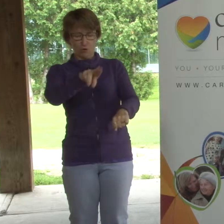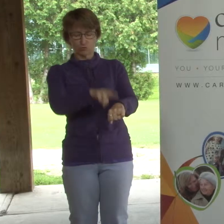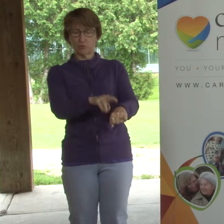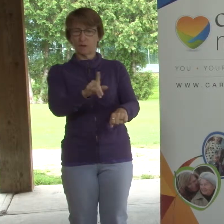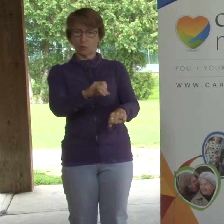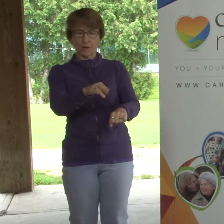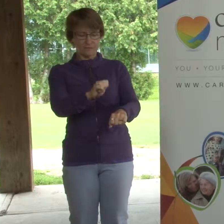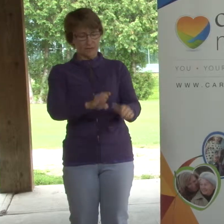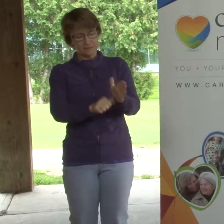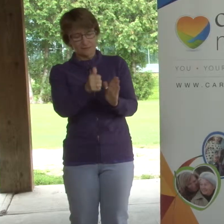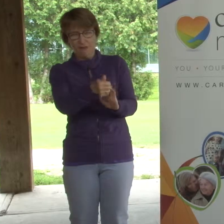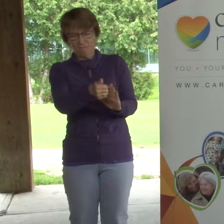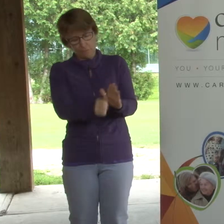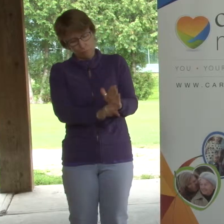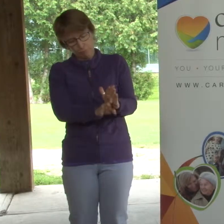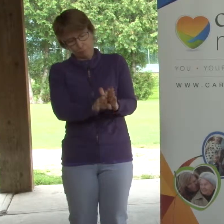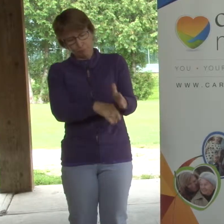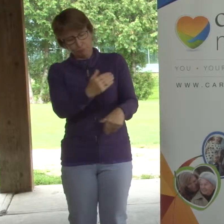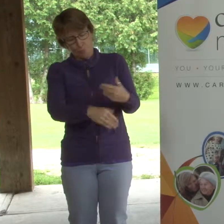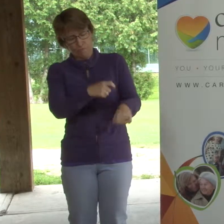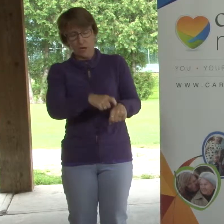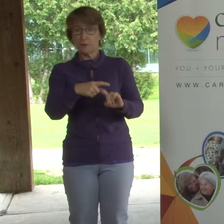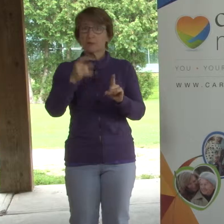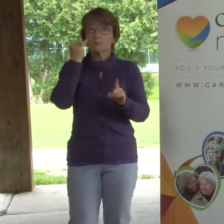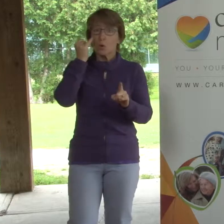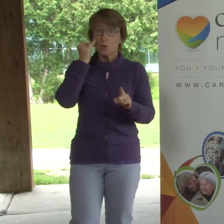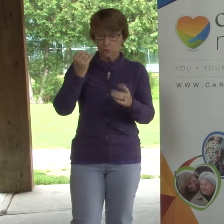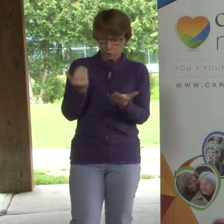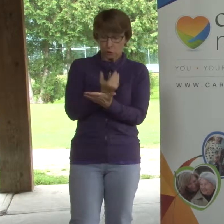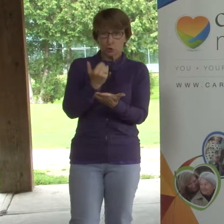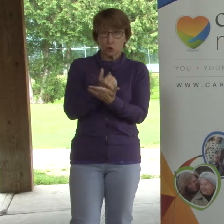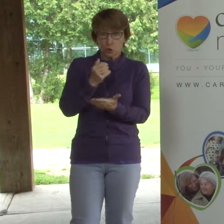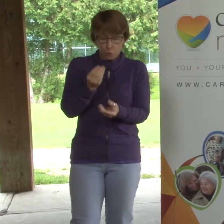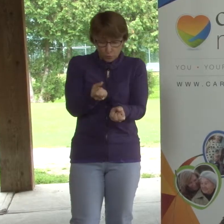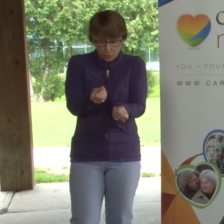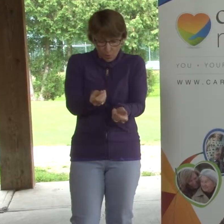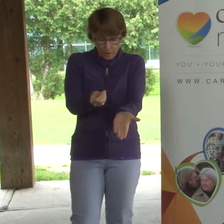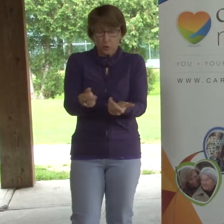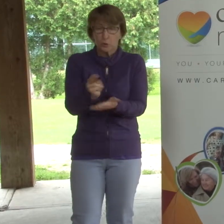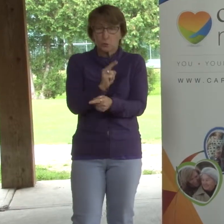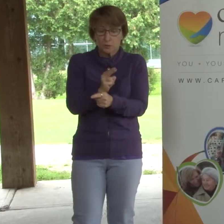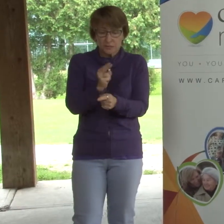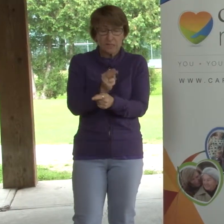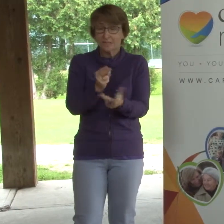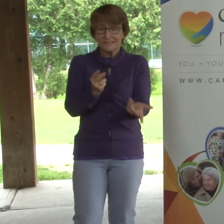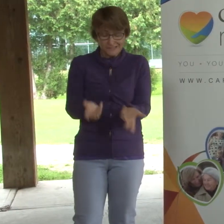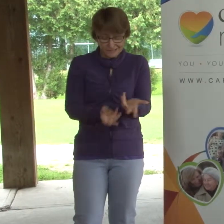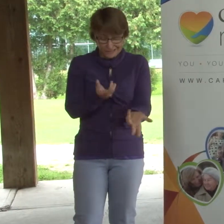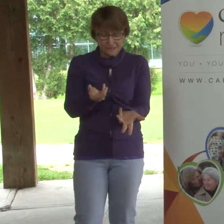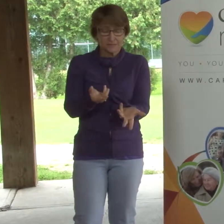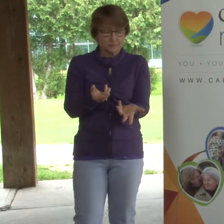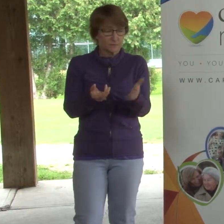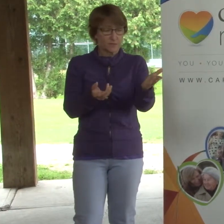They've built up over time. If you have new gardens or new soil that you're using, and you're not buying something